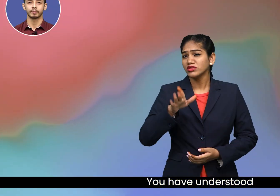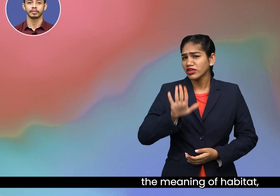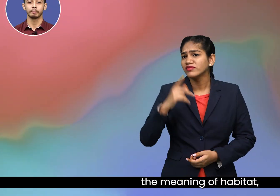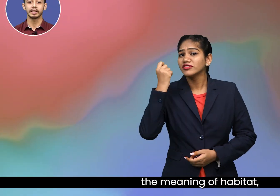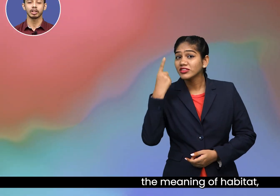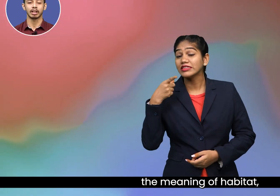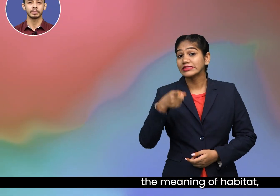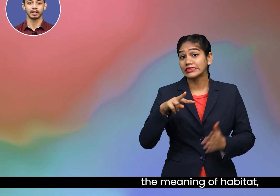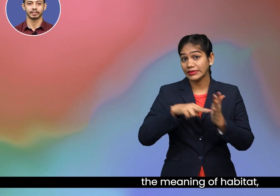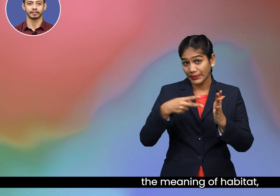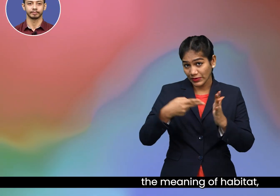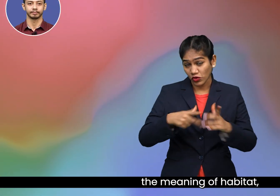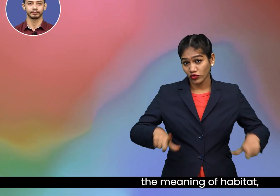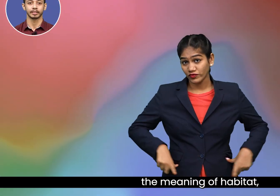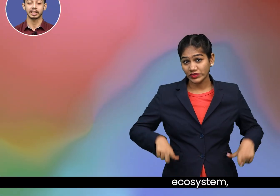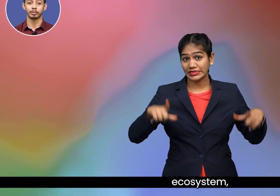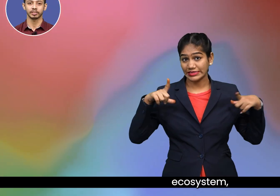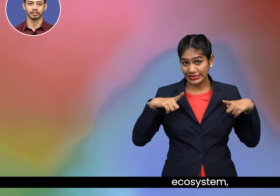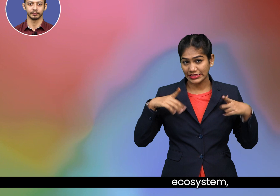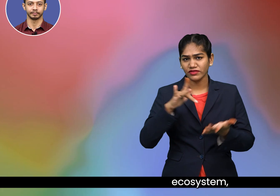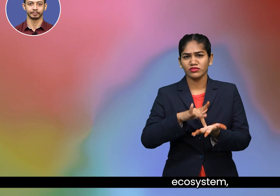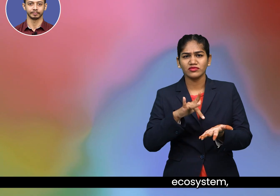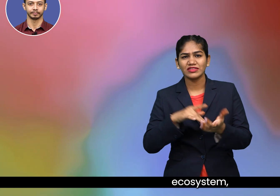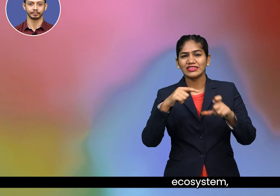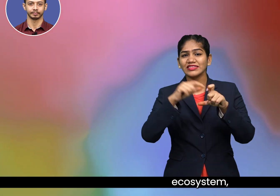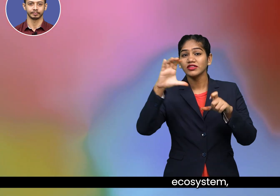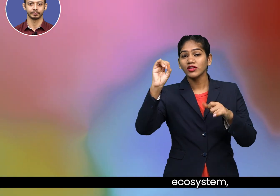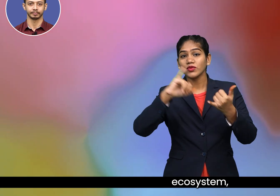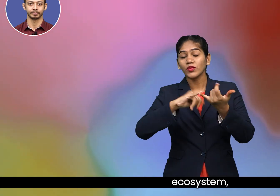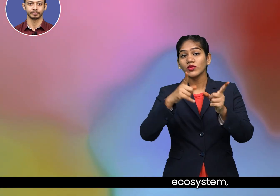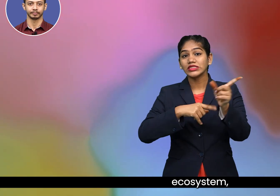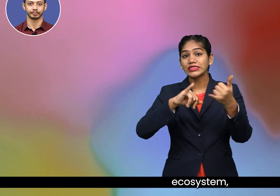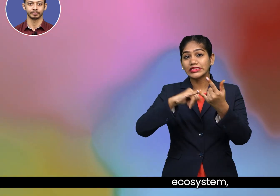understood the meaning of habitat, ecosystem.